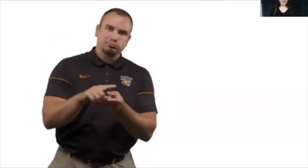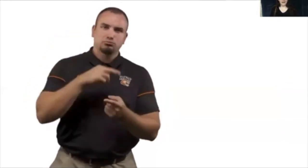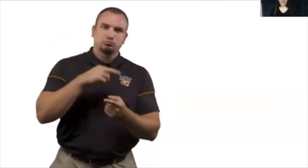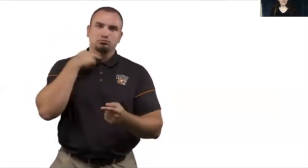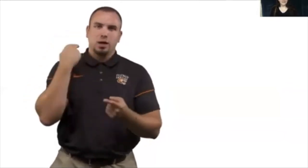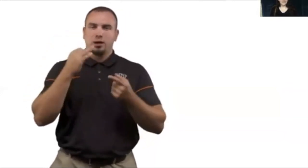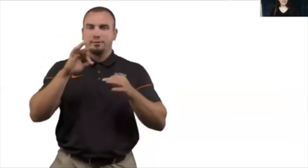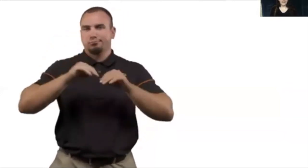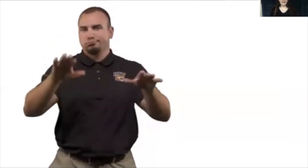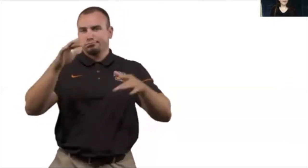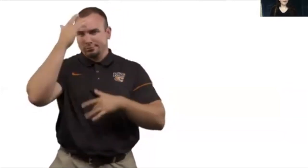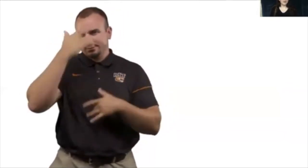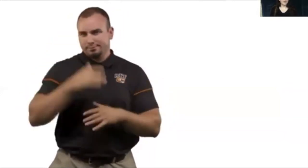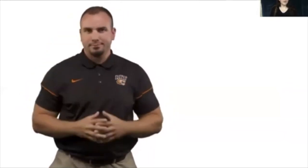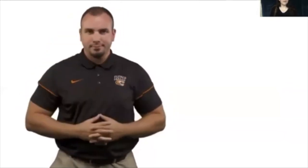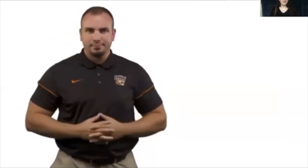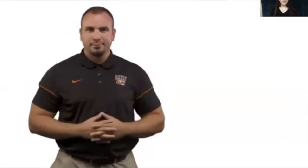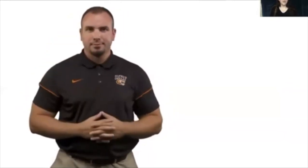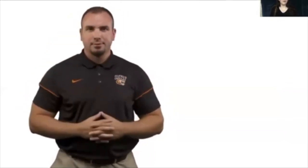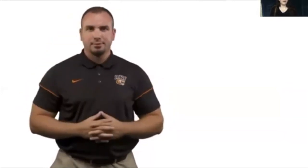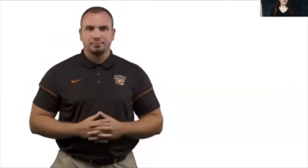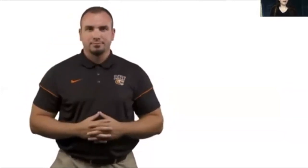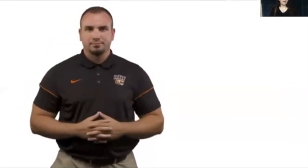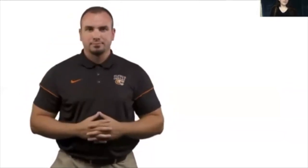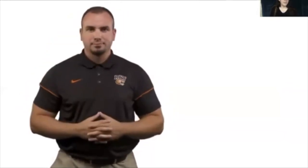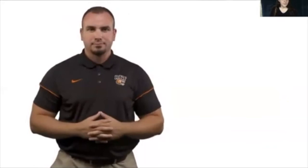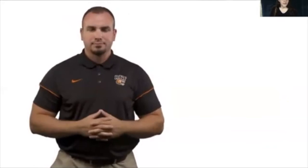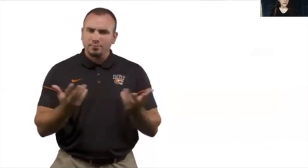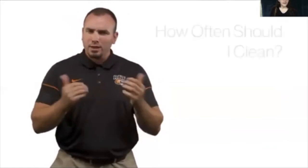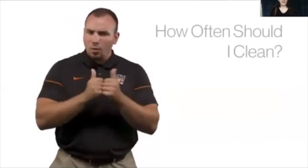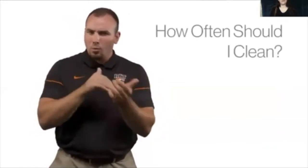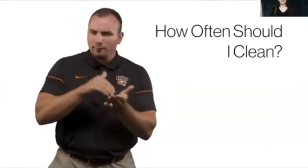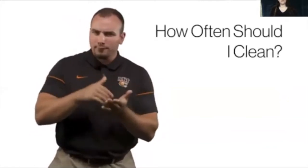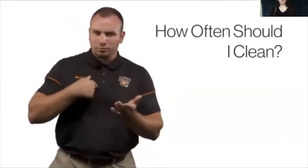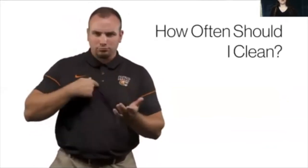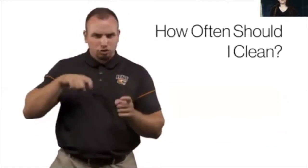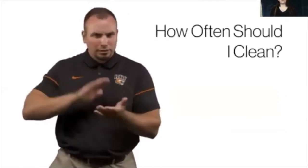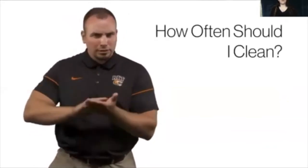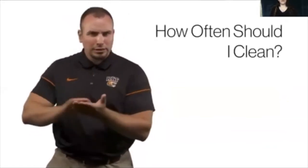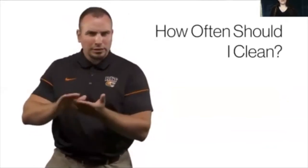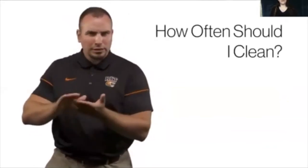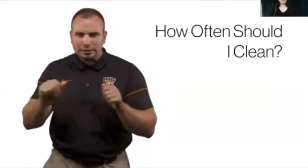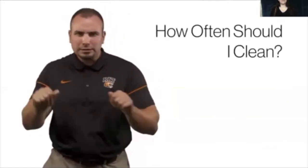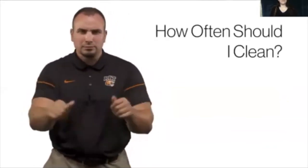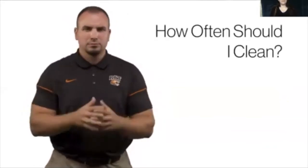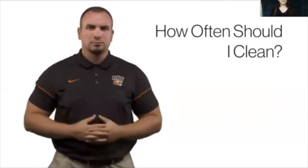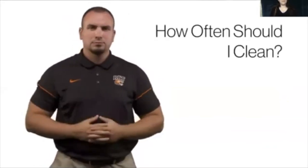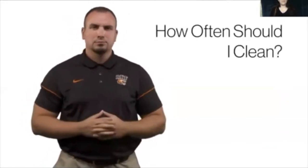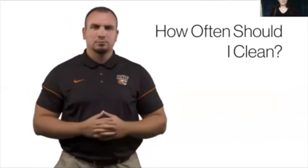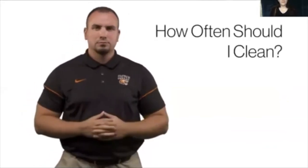Again, you're not killing every germ that's on the surface, but you are heavily reducing it, again, reducing the spread of COVID-19.